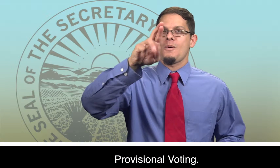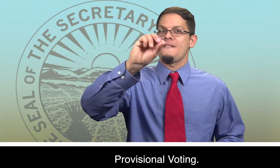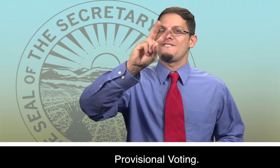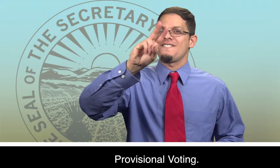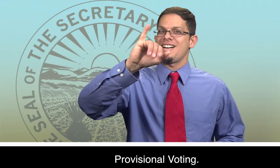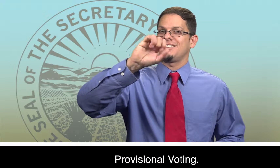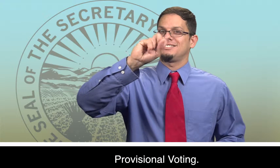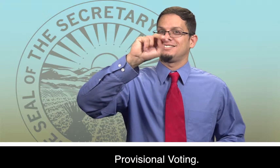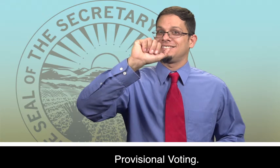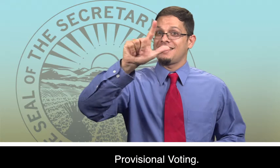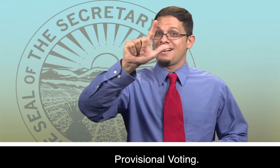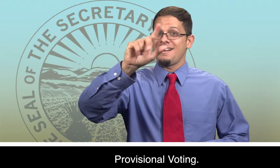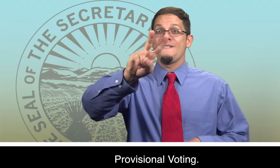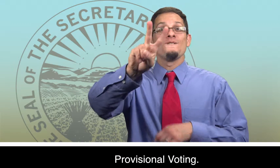Provisional voting.